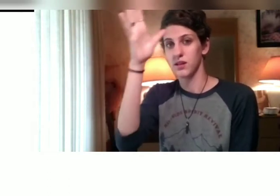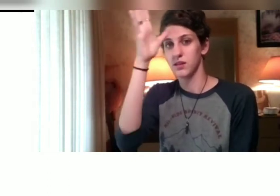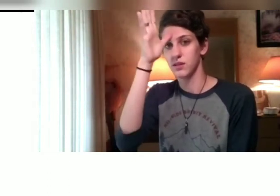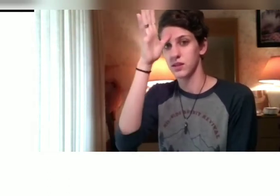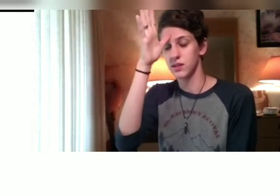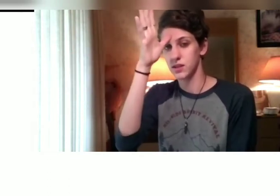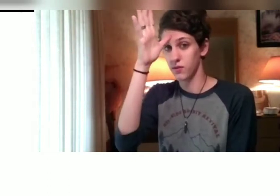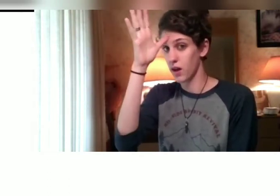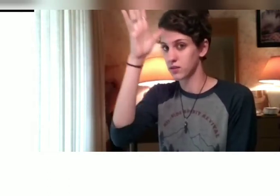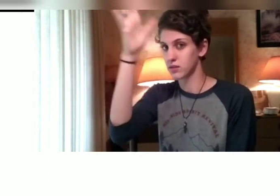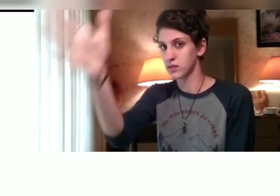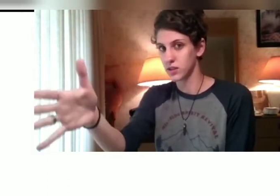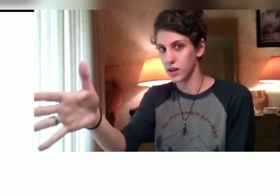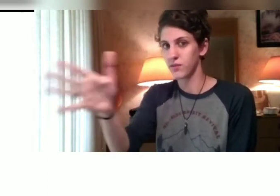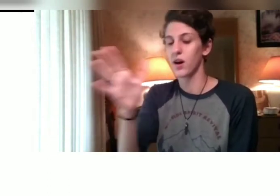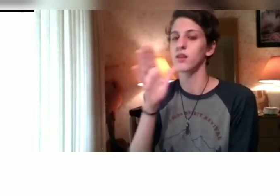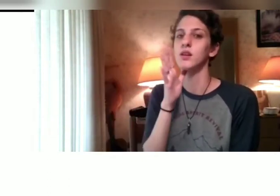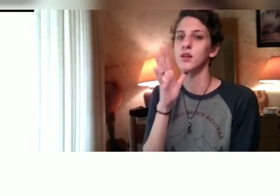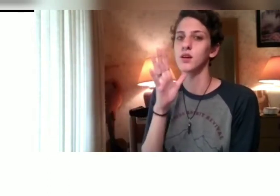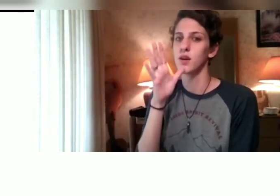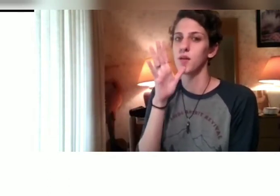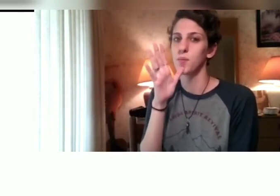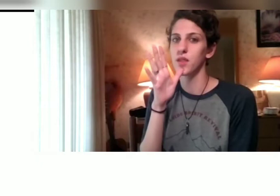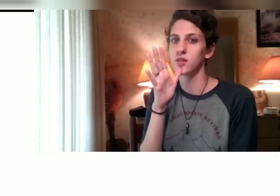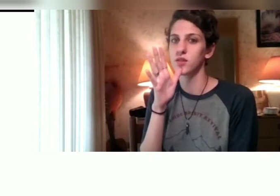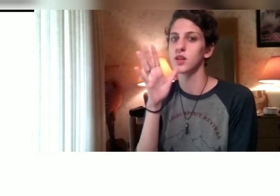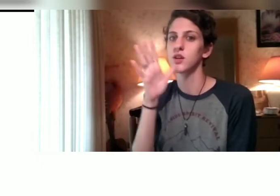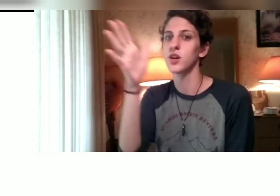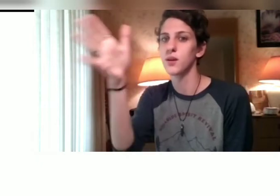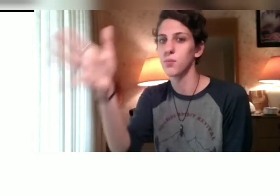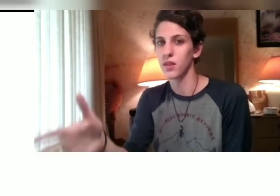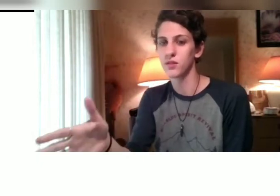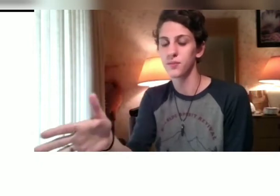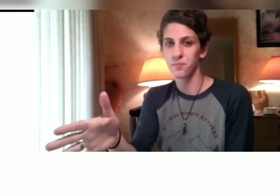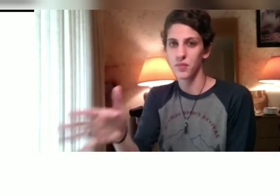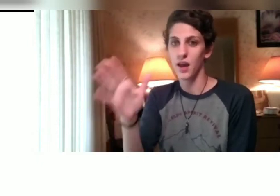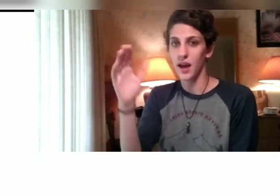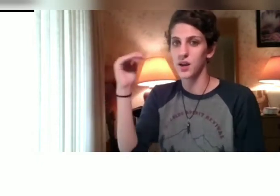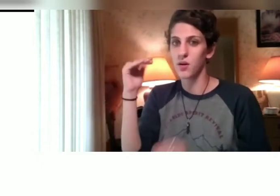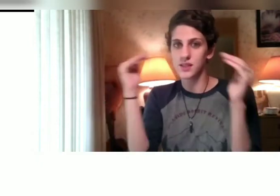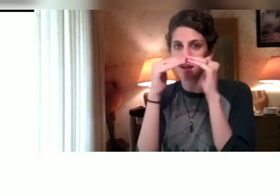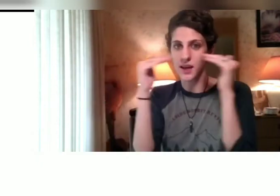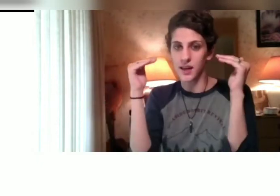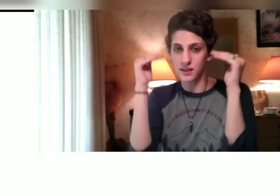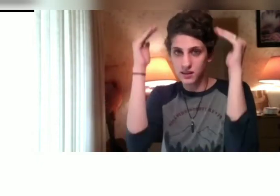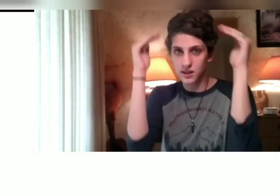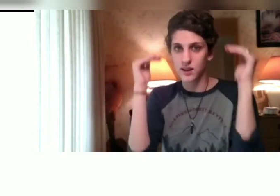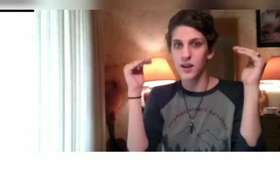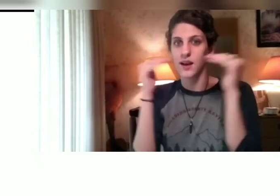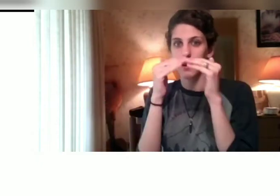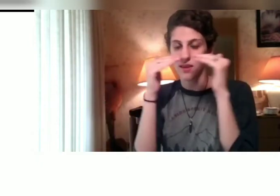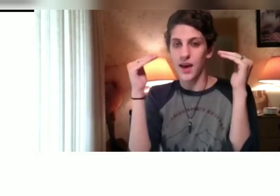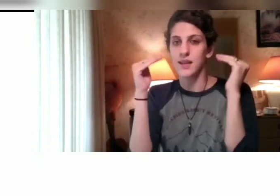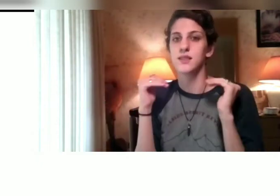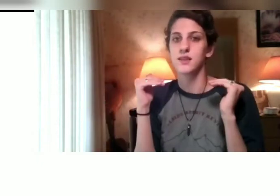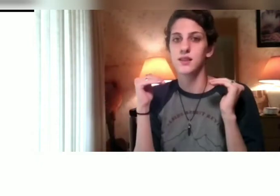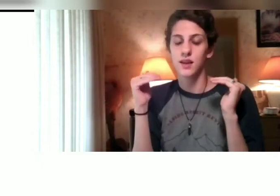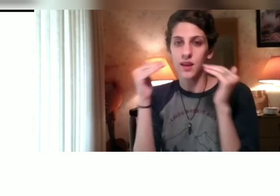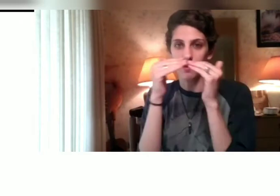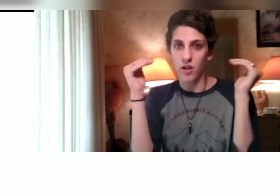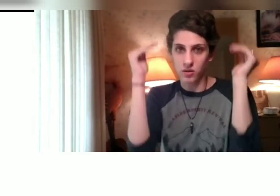thing. So father, grandfather, mother, grandmother. And notice again